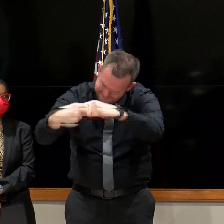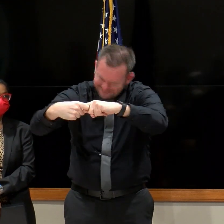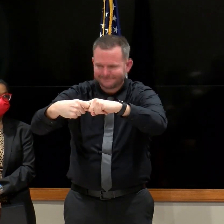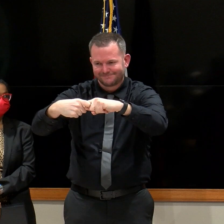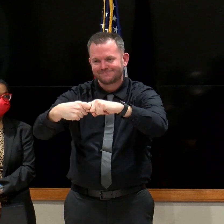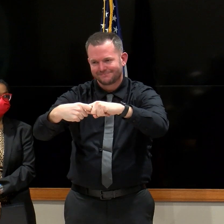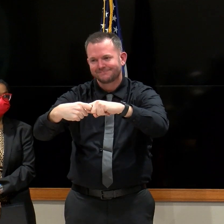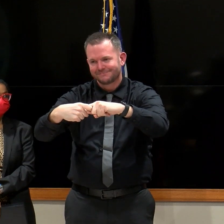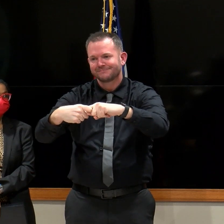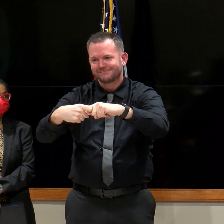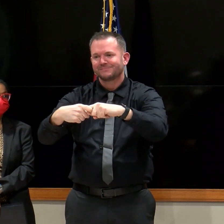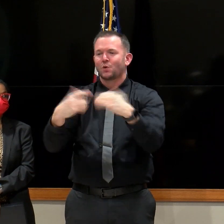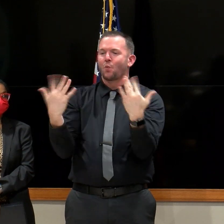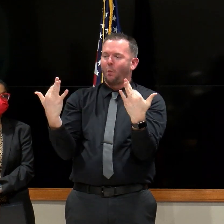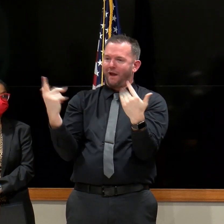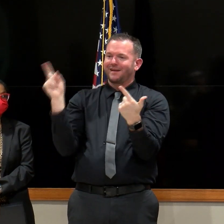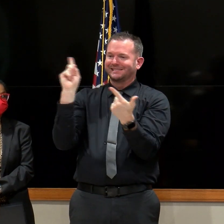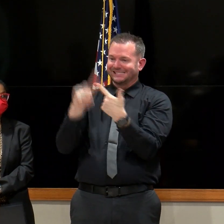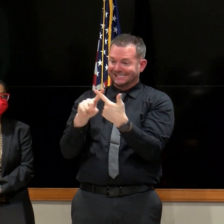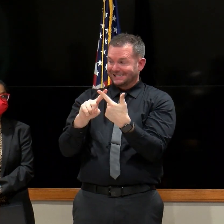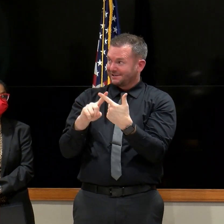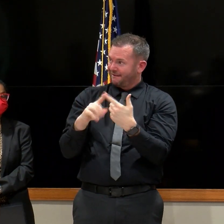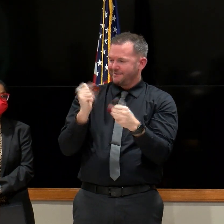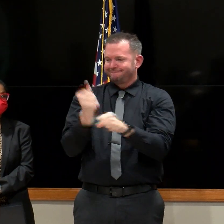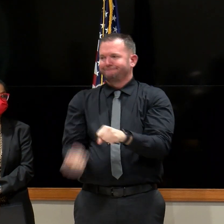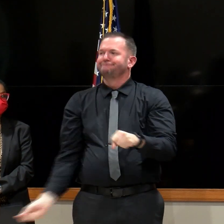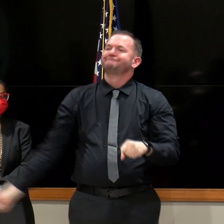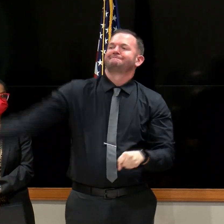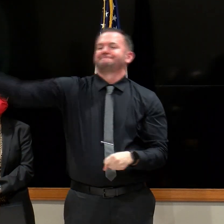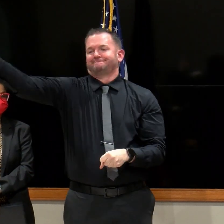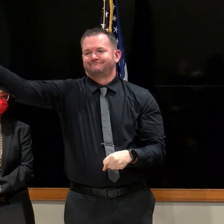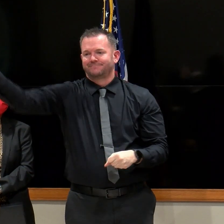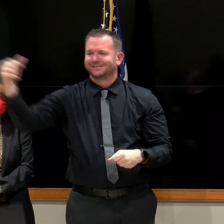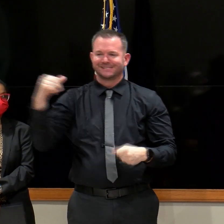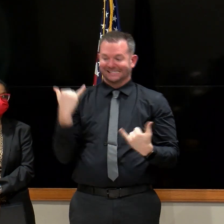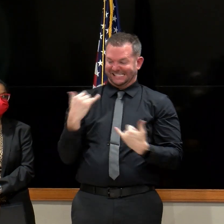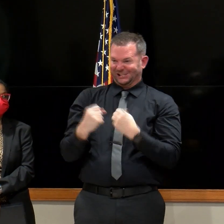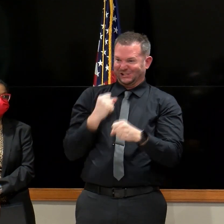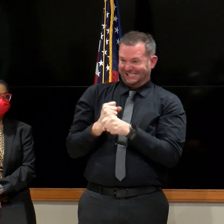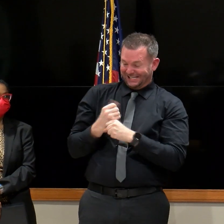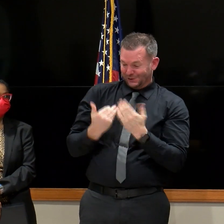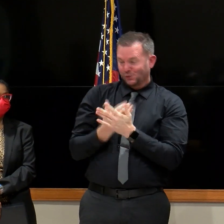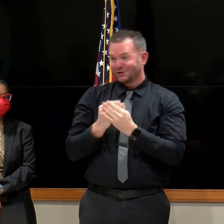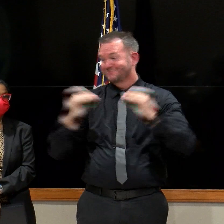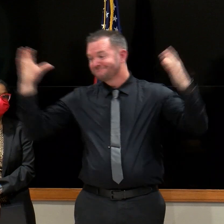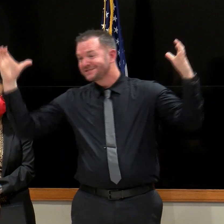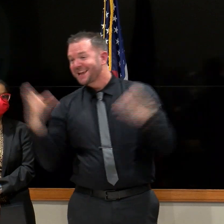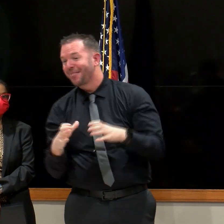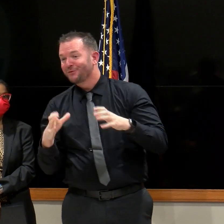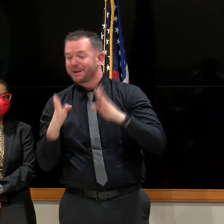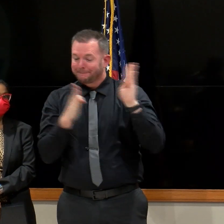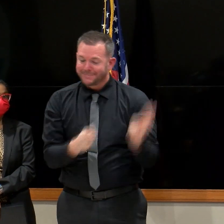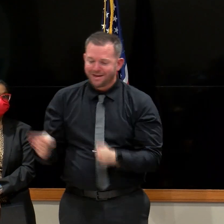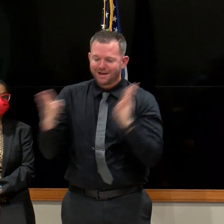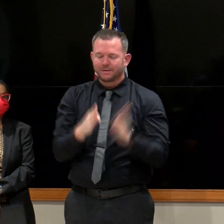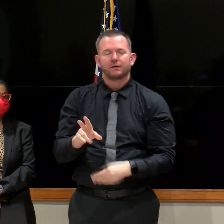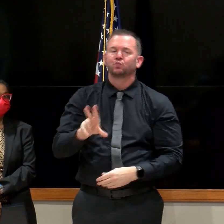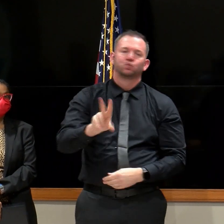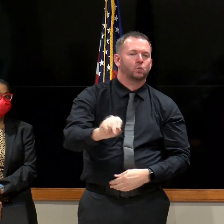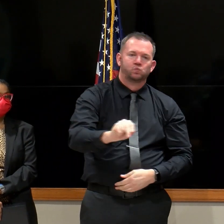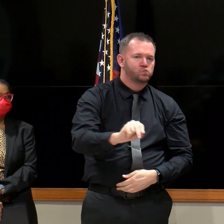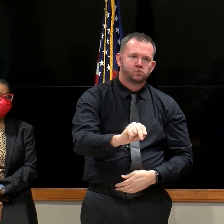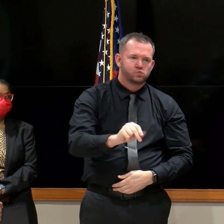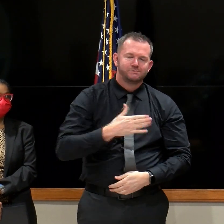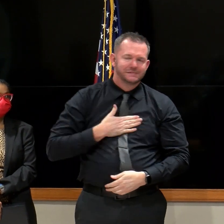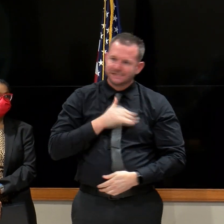No to the New Year's Eve parties. No to the New Year's Eve gatherings, okay? No. And what I say is